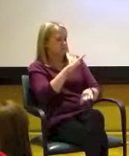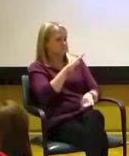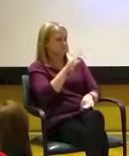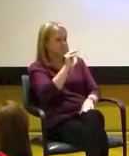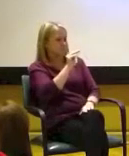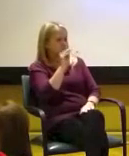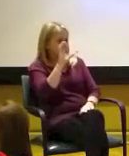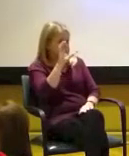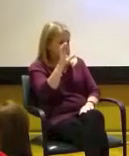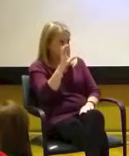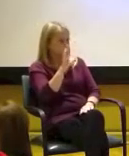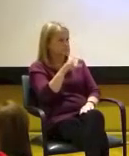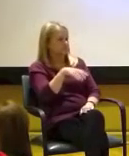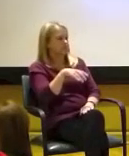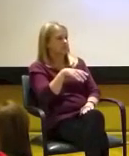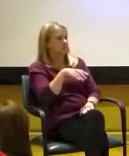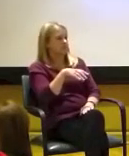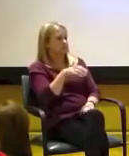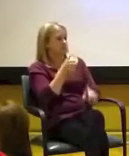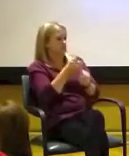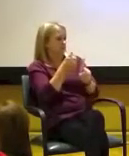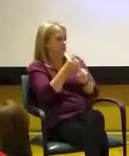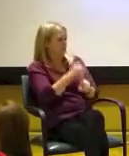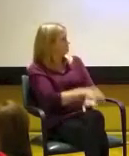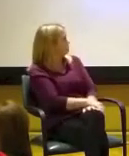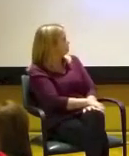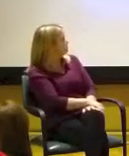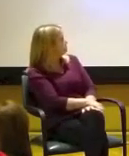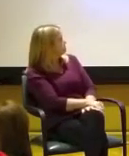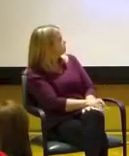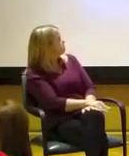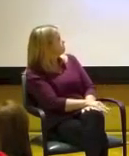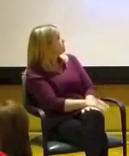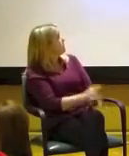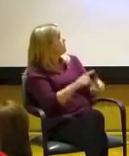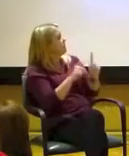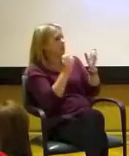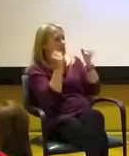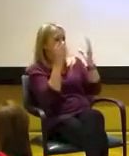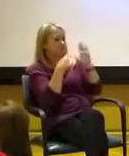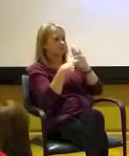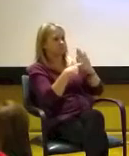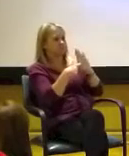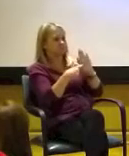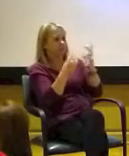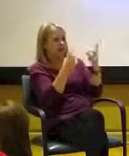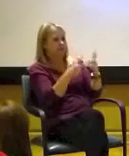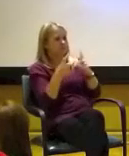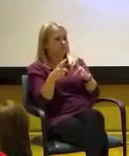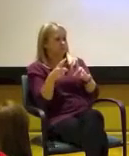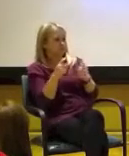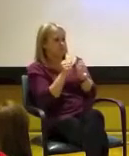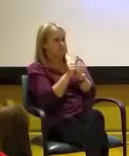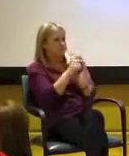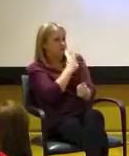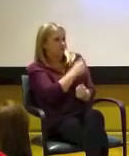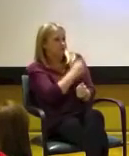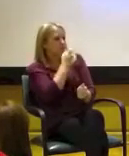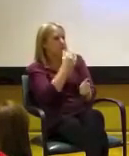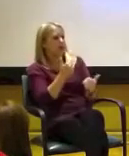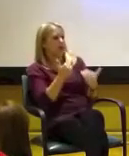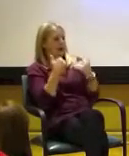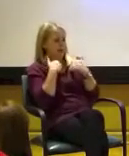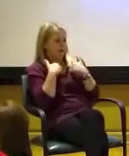the myelomeningocele itself. But there are lots of cutaneous markers that occur on patients who